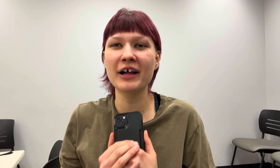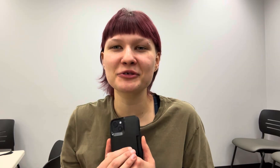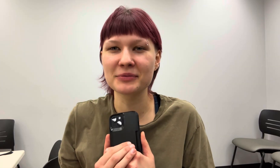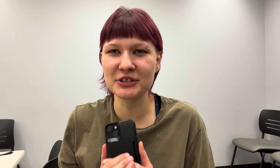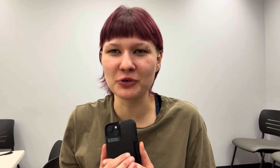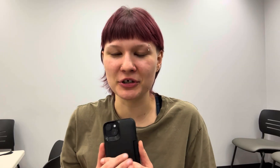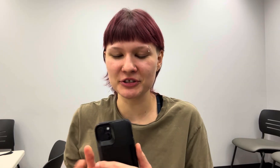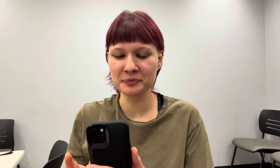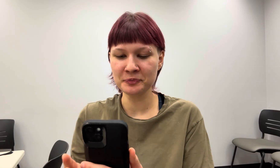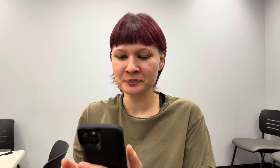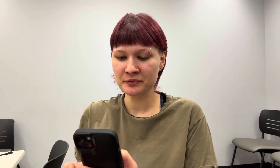classroom discourse.